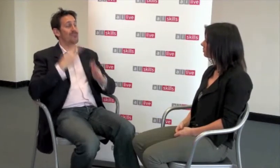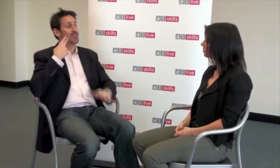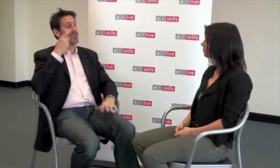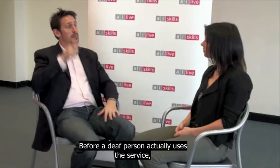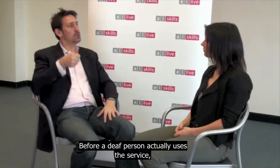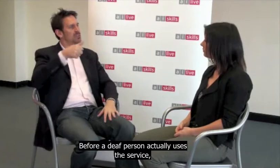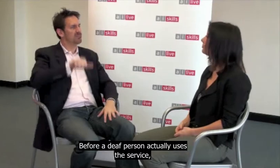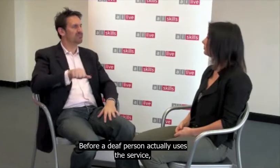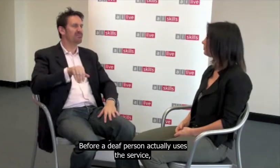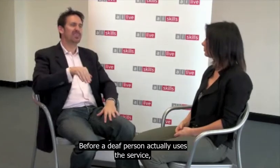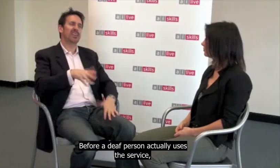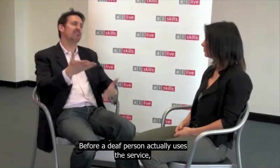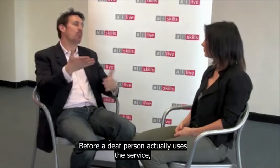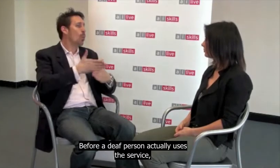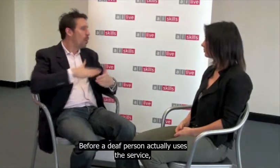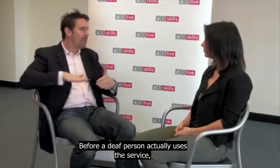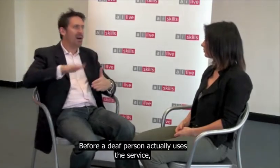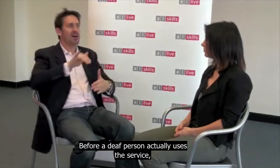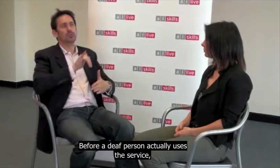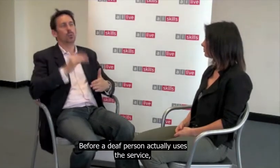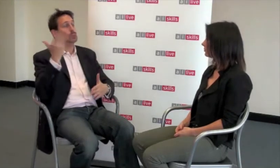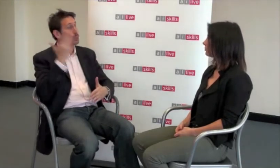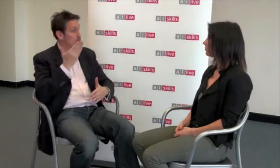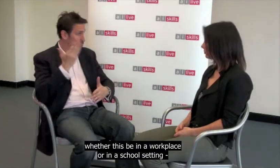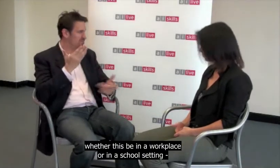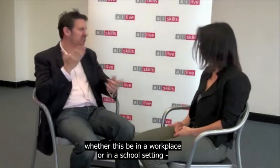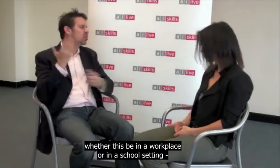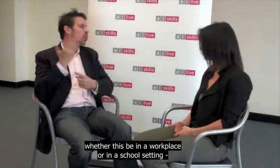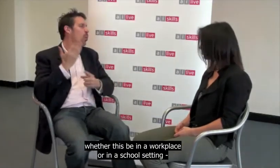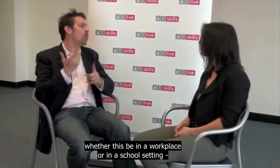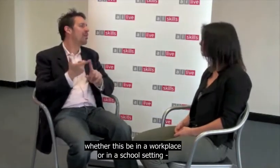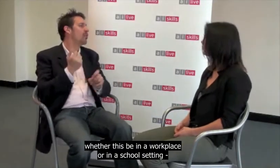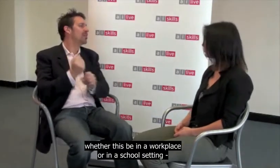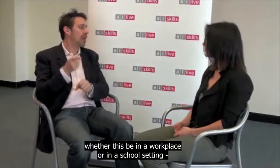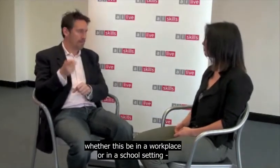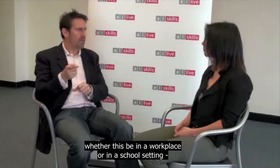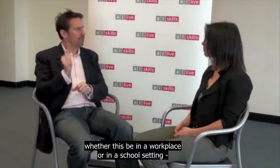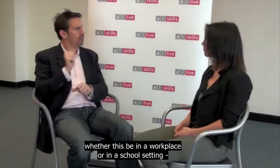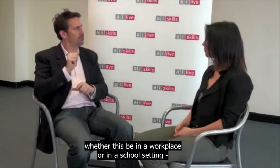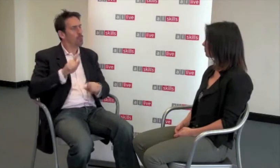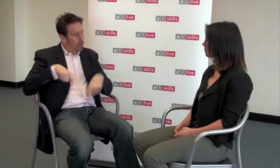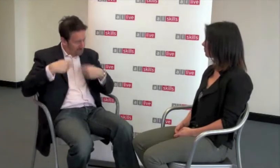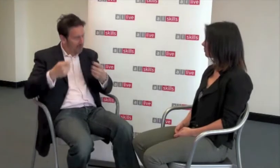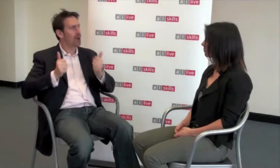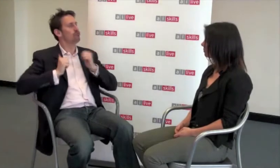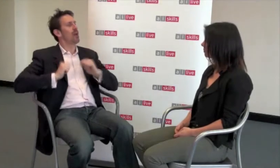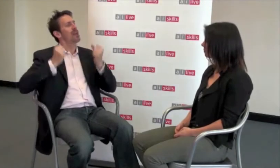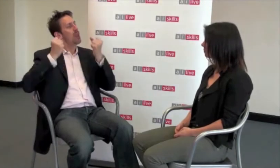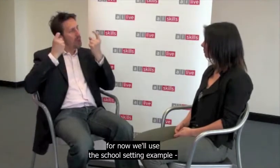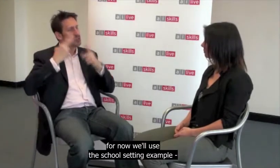Before a deaf person actually uses the service, whether this be in a workplace or in a school setting, for now we'll use the school setting